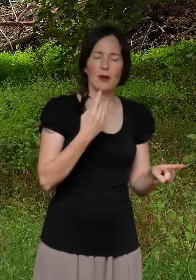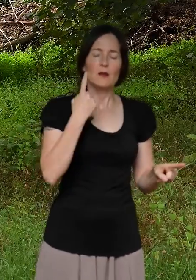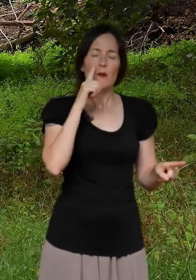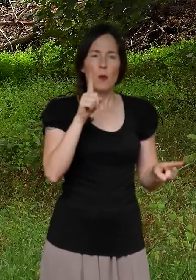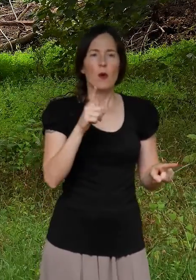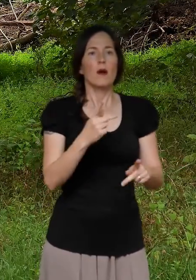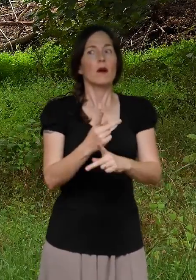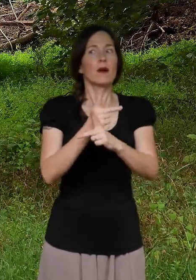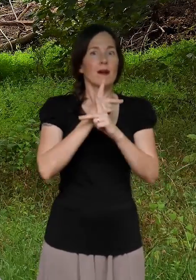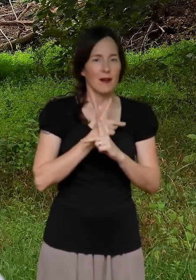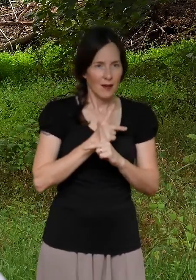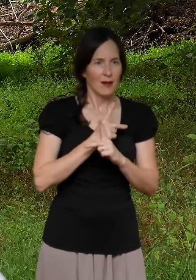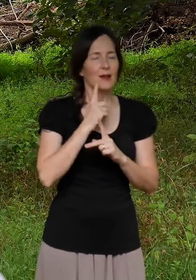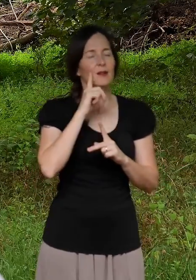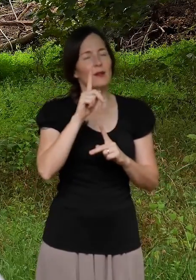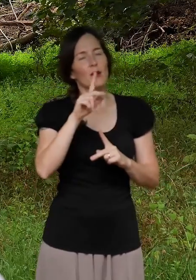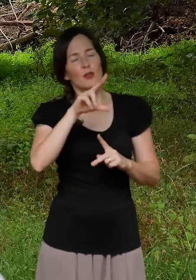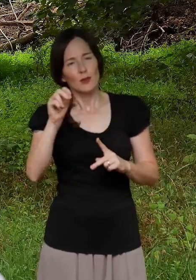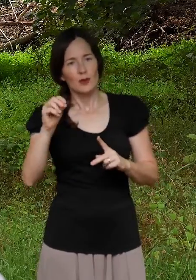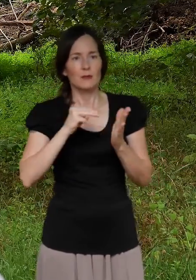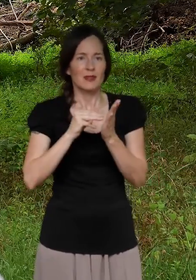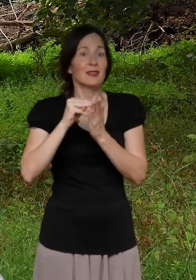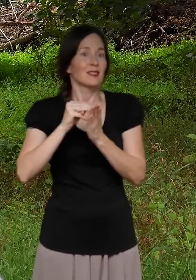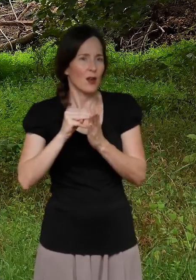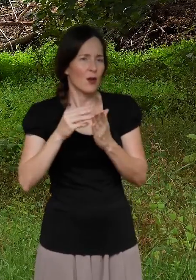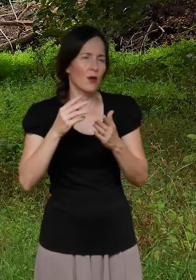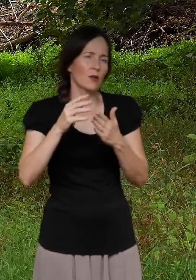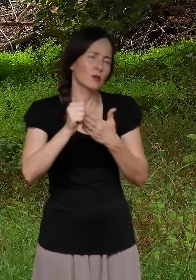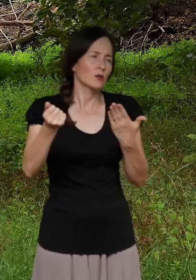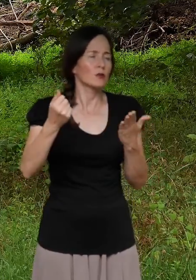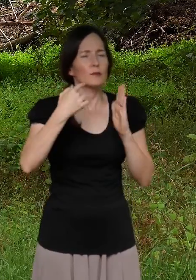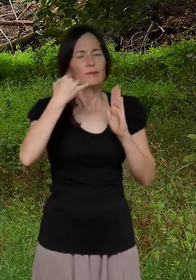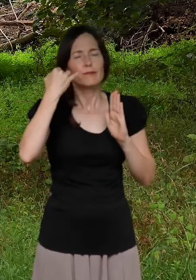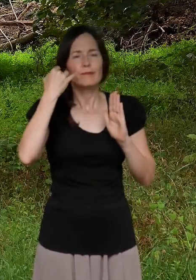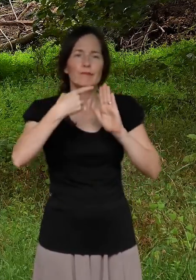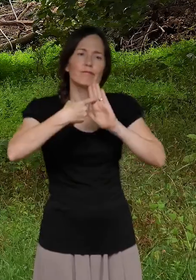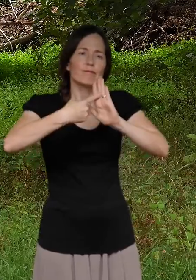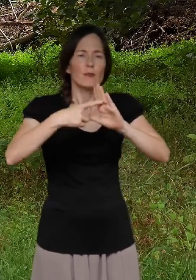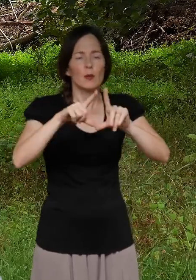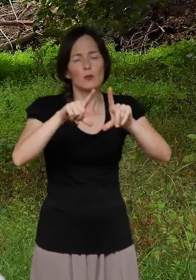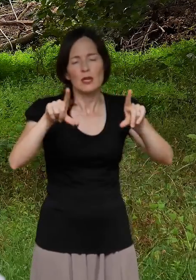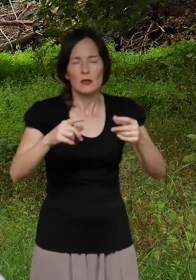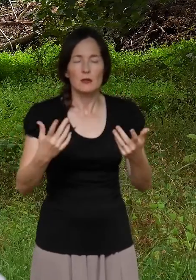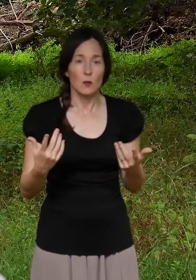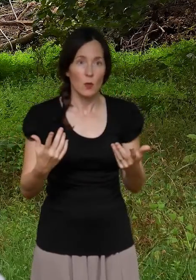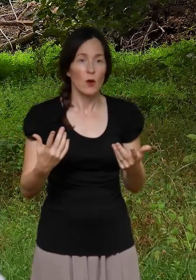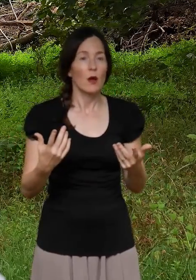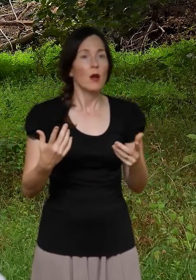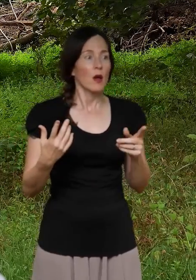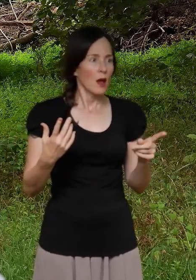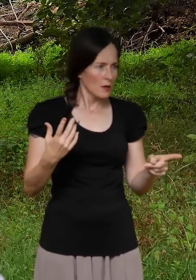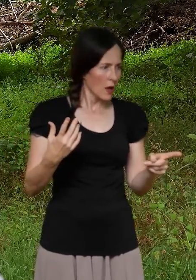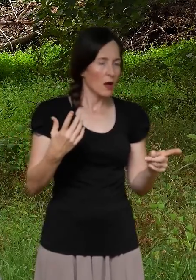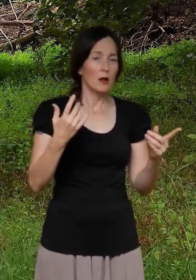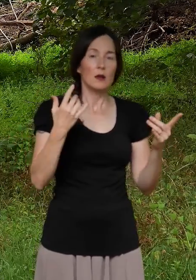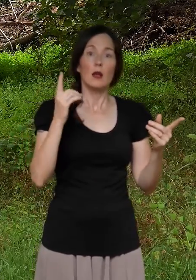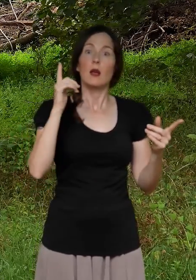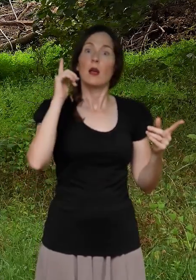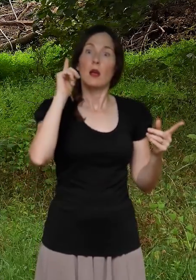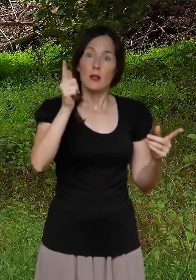Safe and Sound Plan is that once established, we could take out a no-interest loan through the revolving loan fund, use it